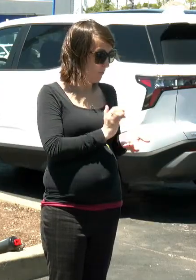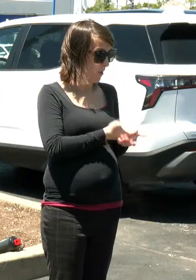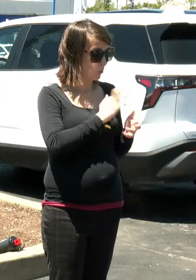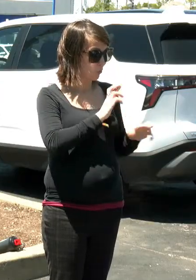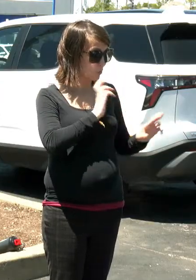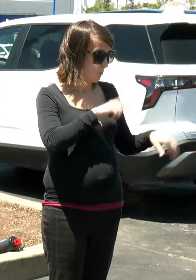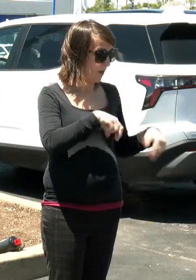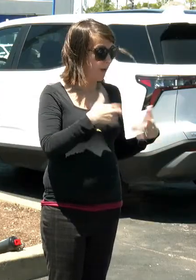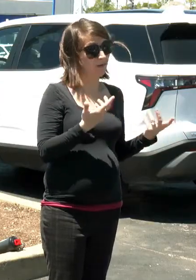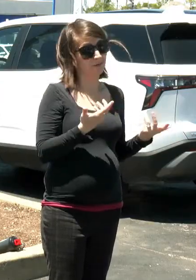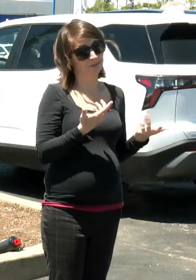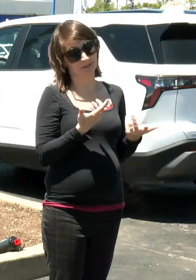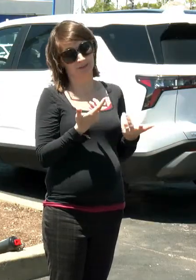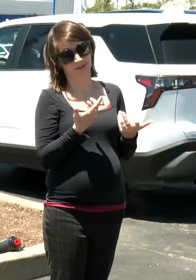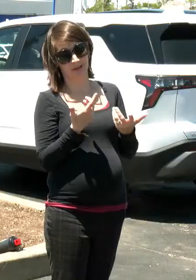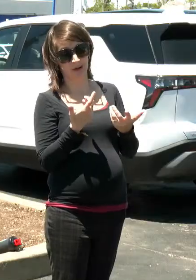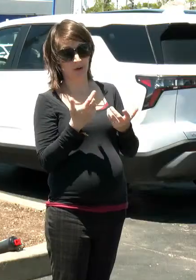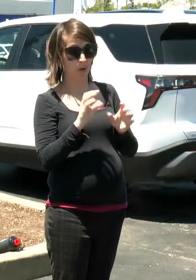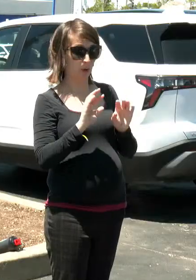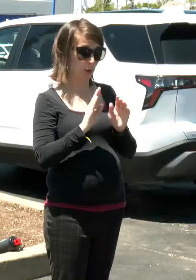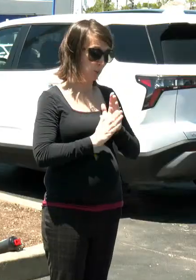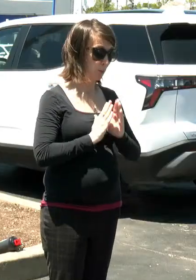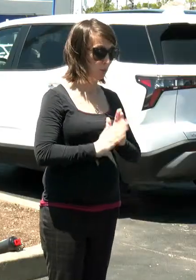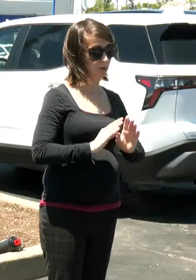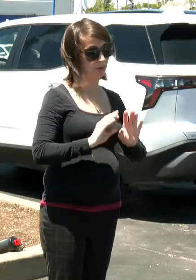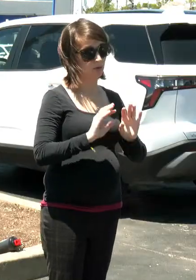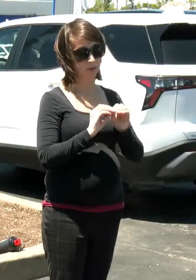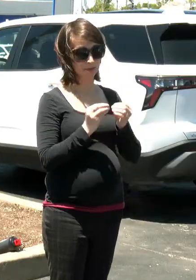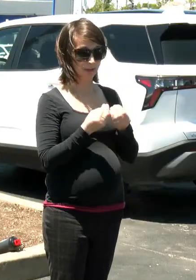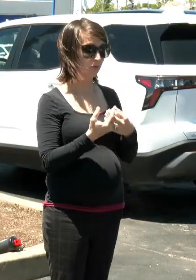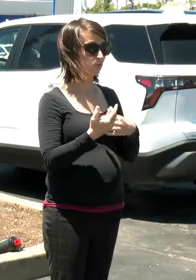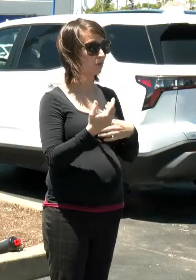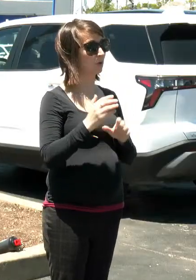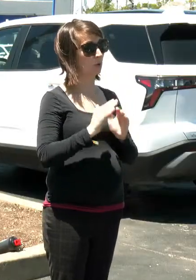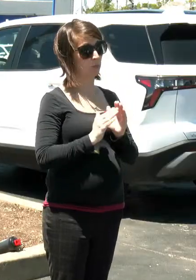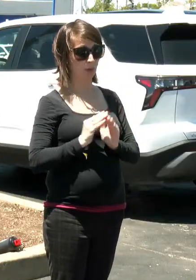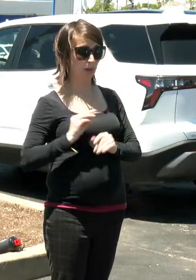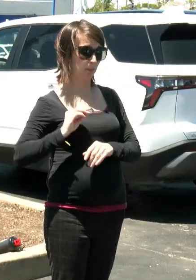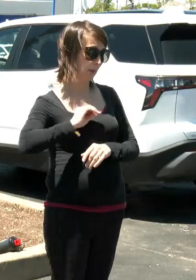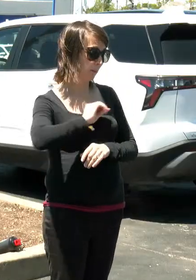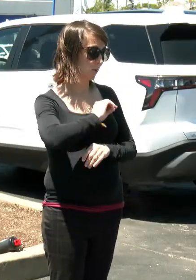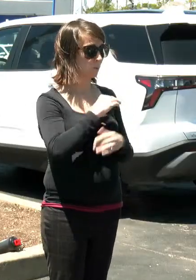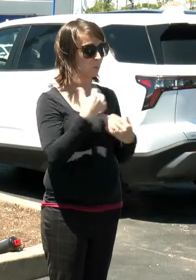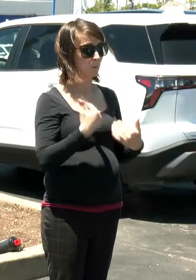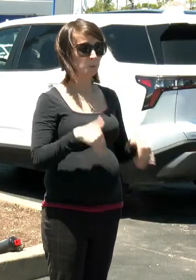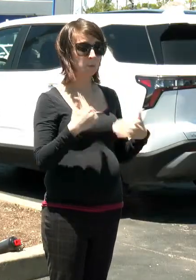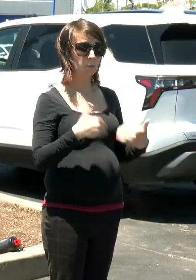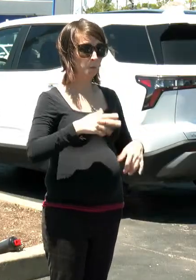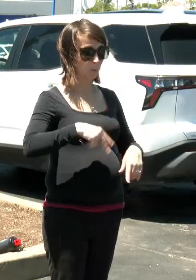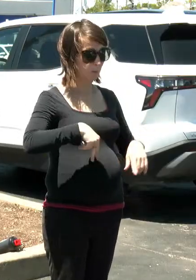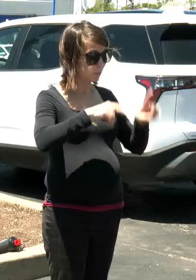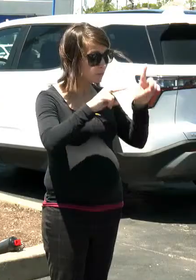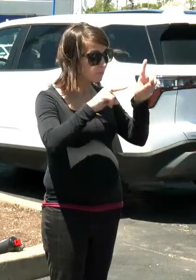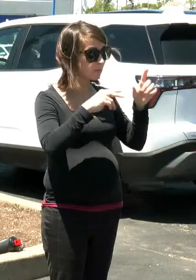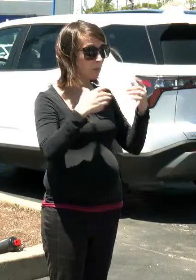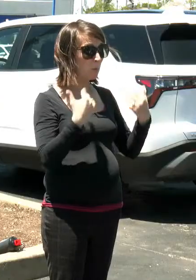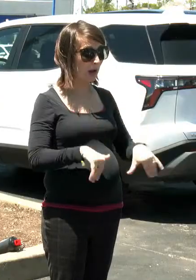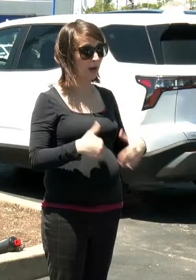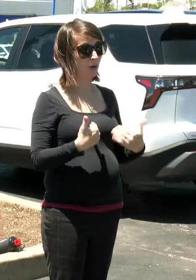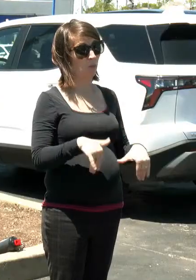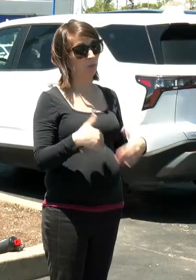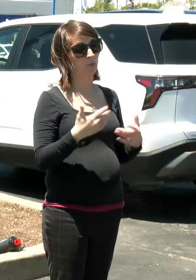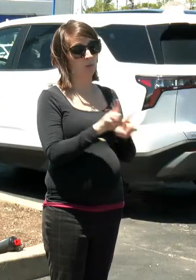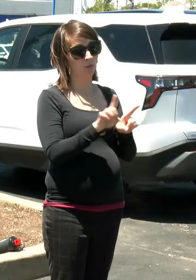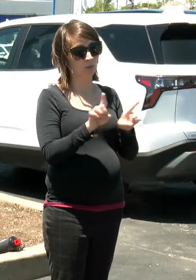from the community, from community organizations and community members is truly heroic. Thank you. I also want to encourage